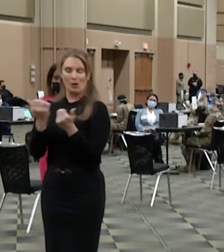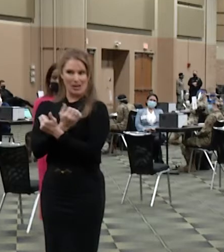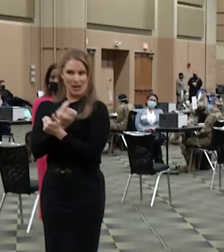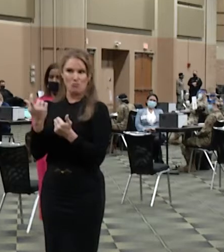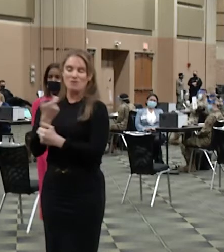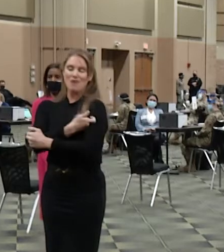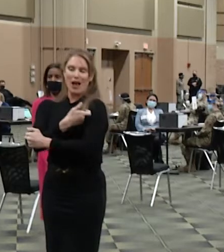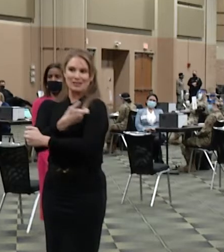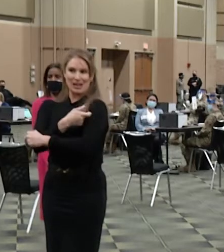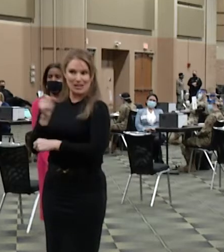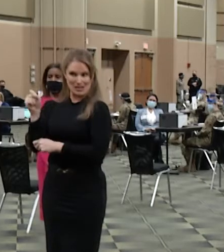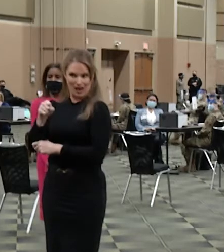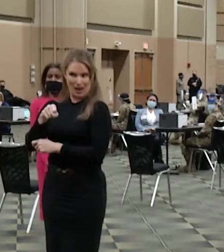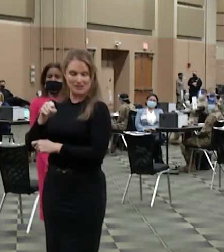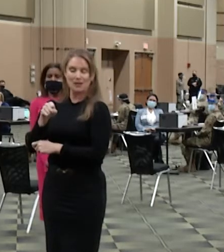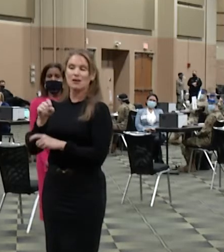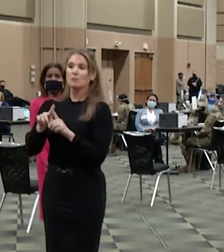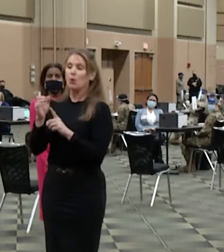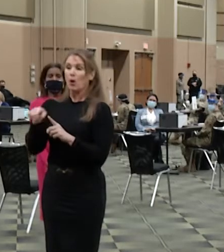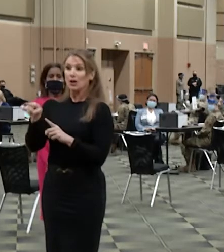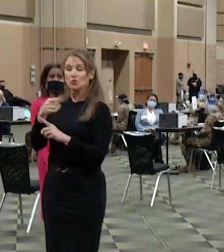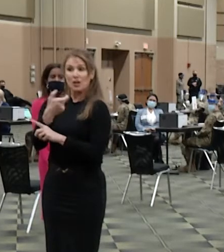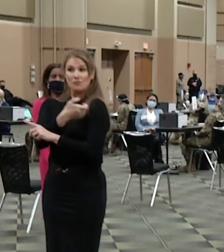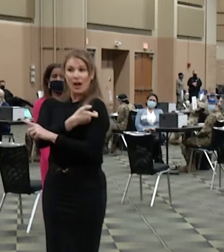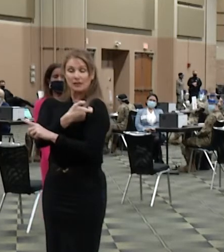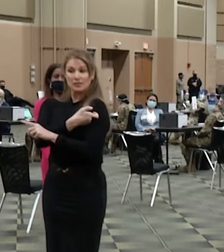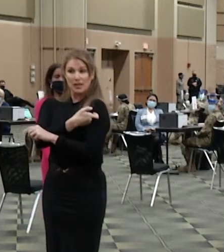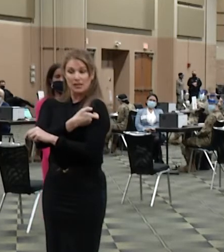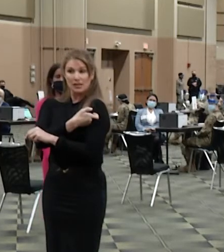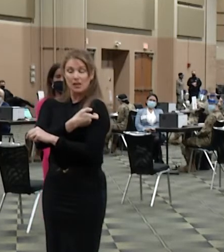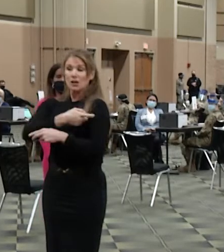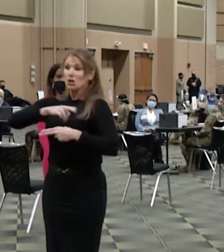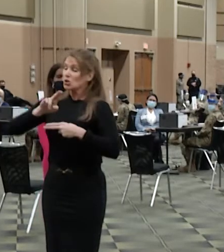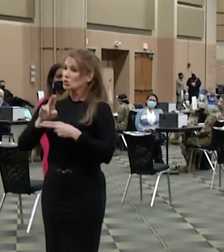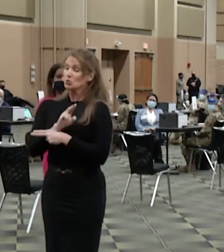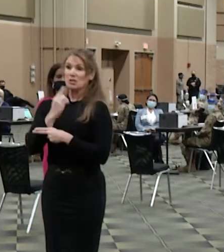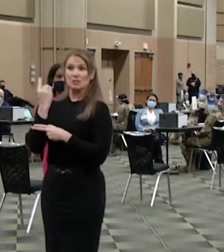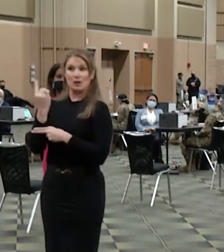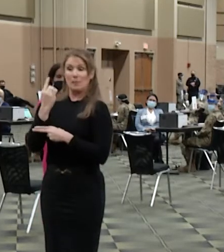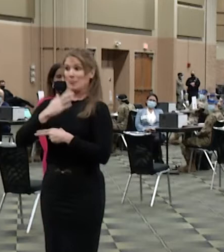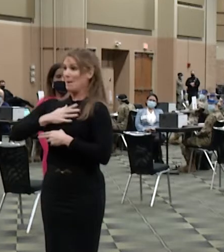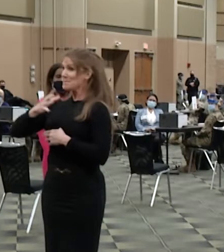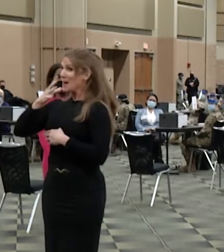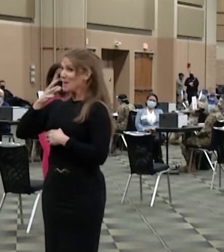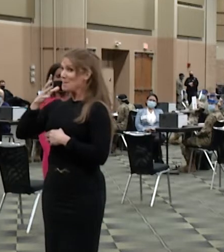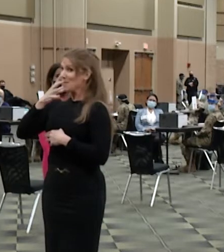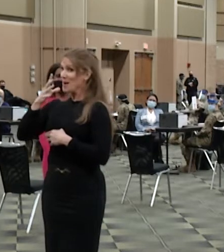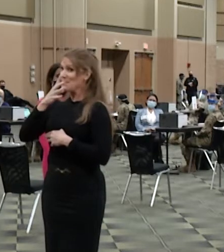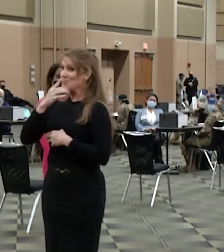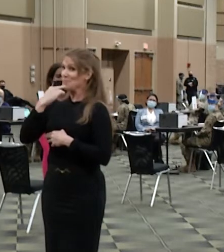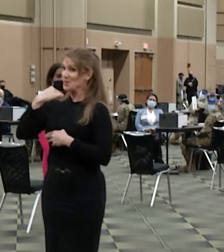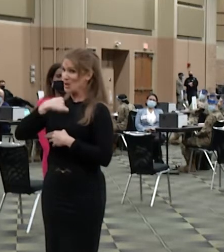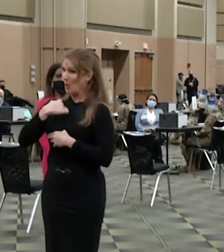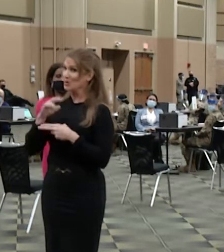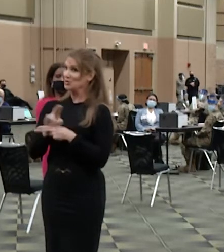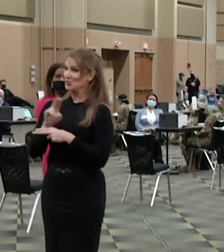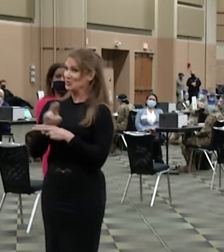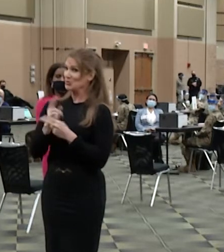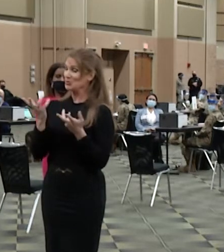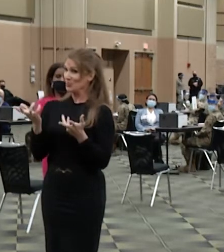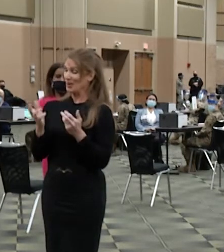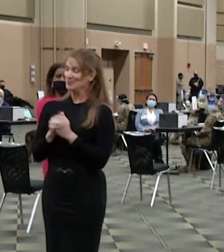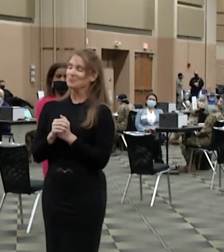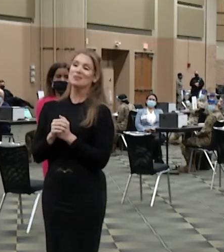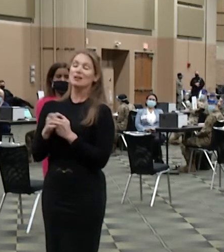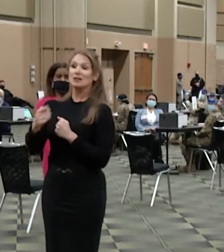everybody to get vaccinated, we want you to get vaccinated using something that my mom would often tell me to use.